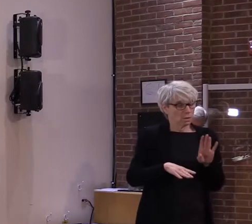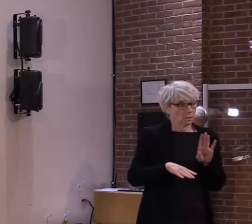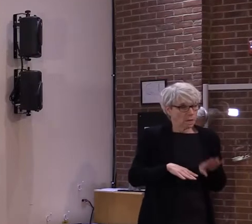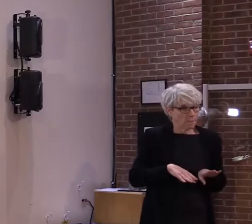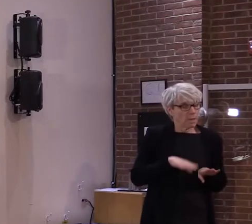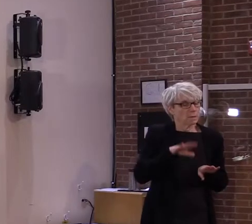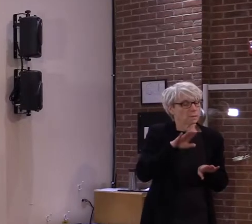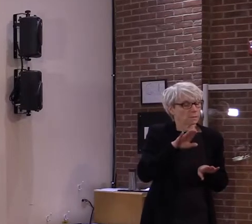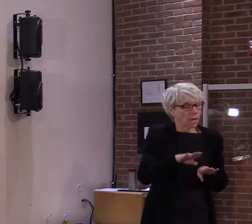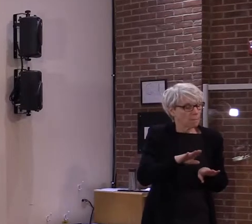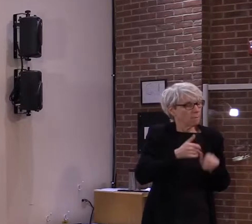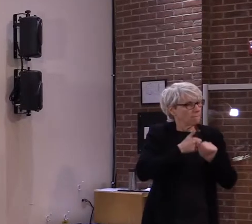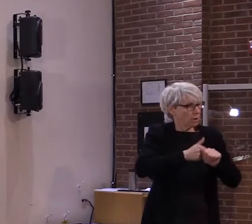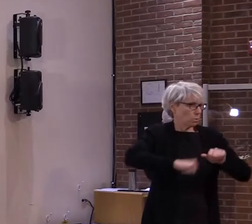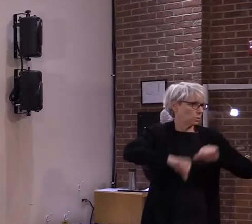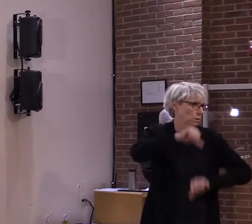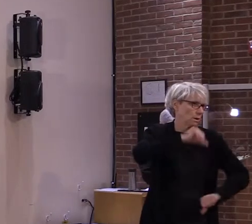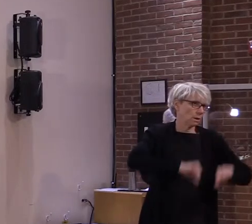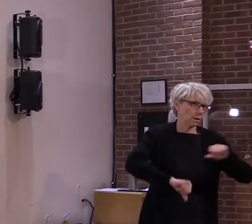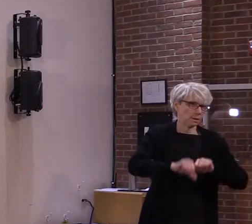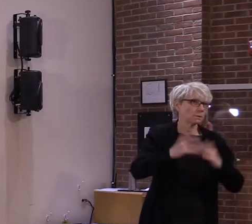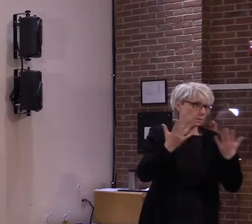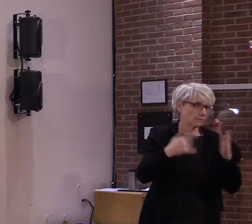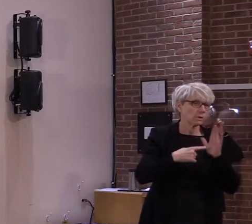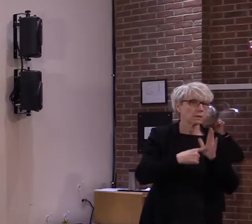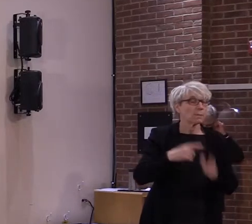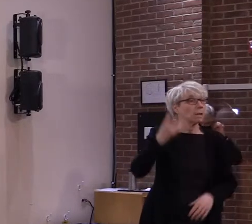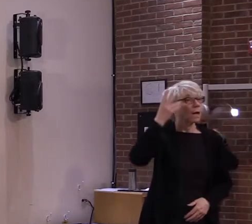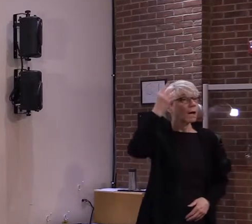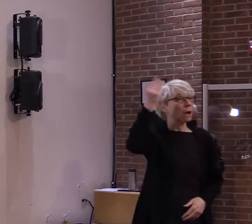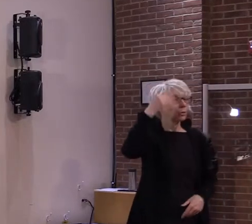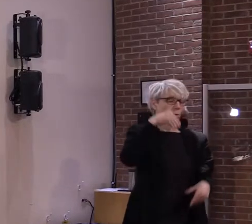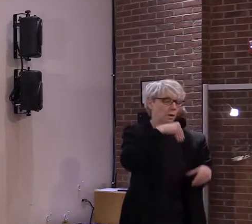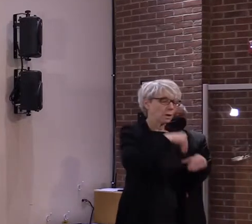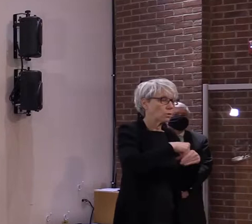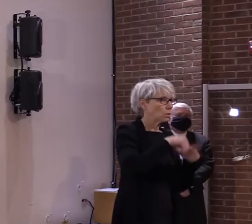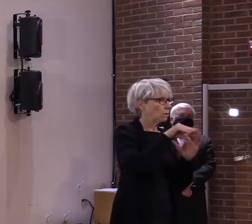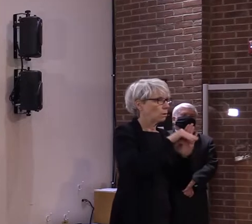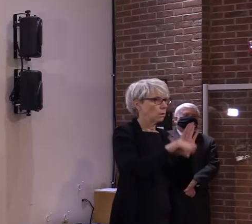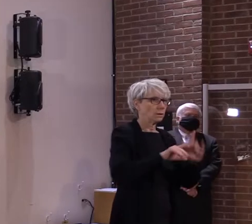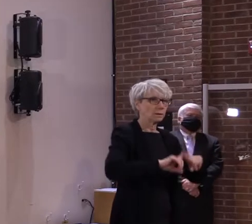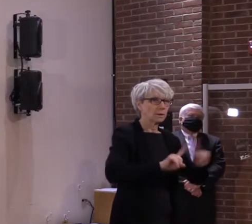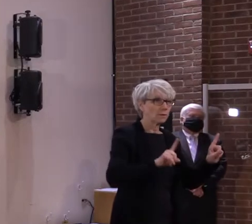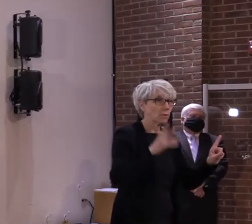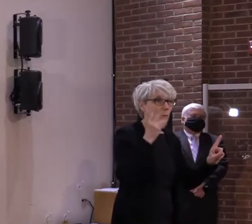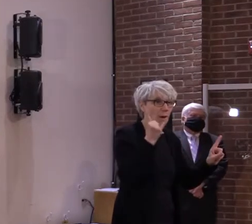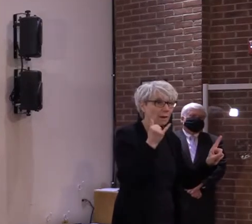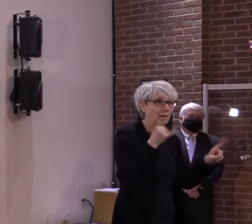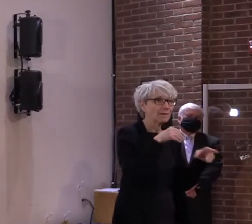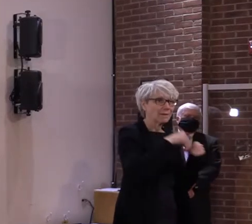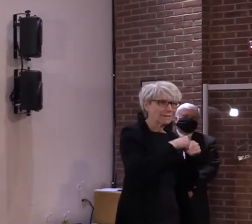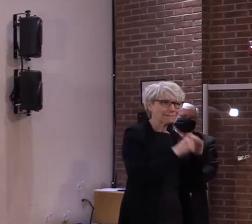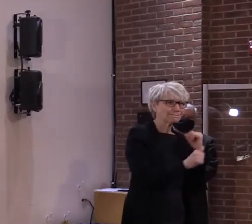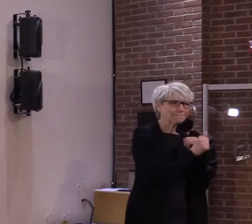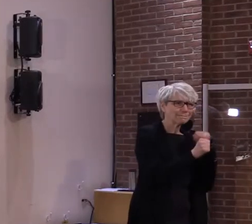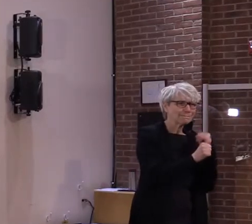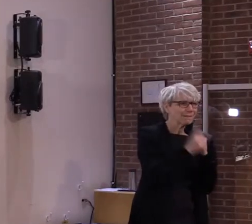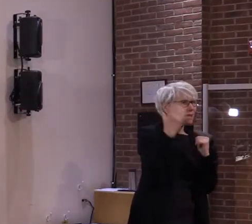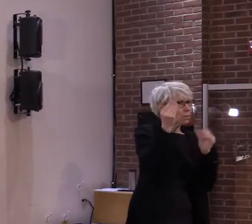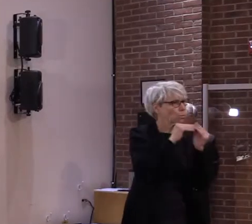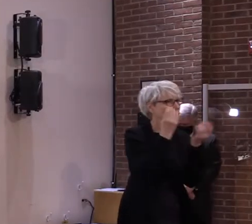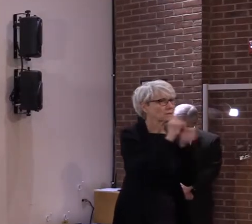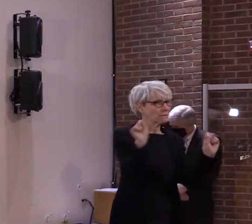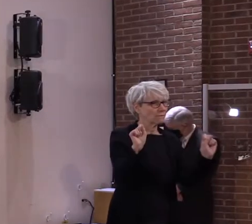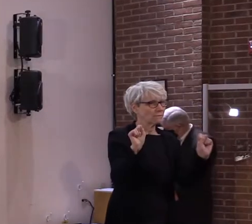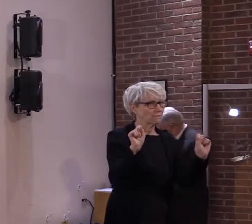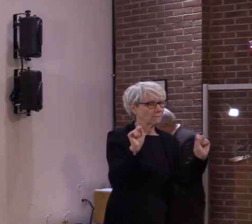For example, differences between outdoor events versus indoor ones. And they include the use of masks and